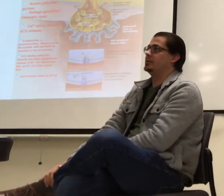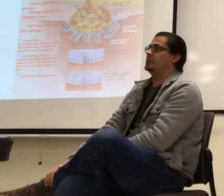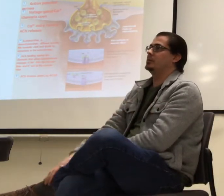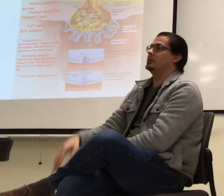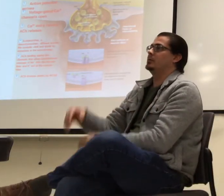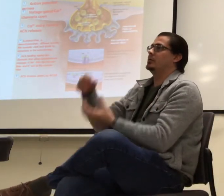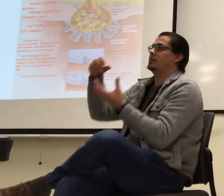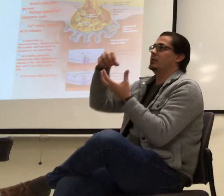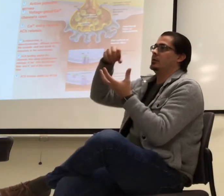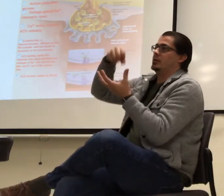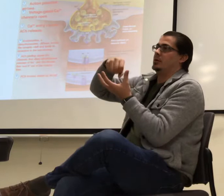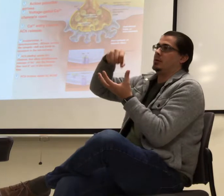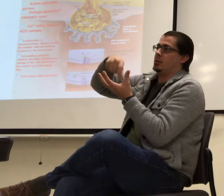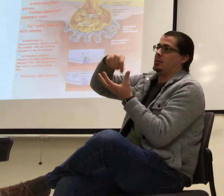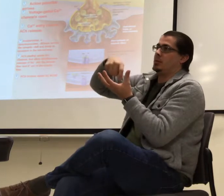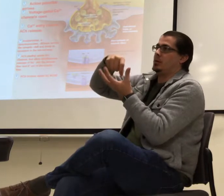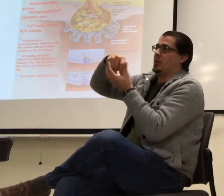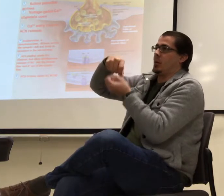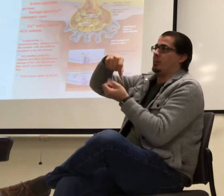Diffuses